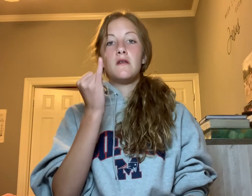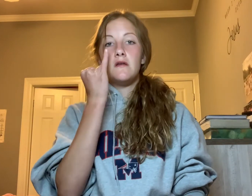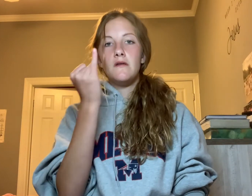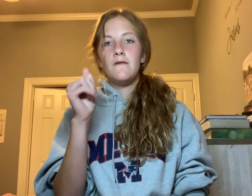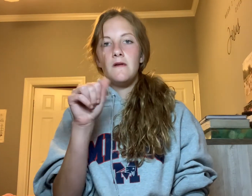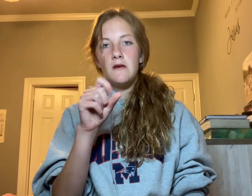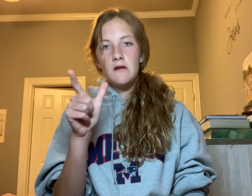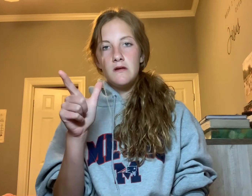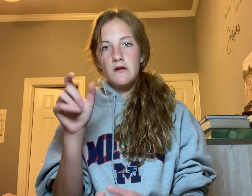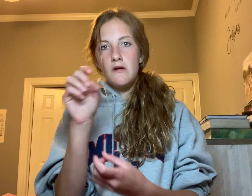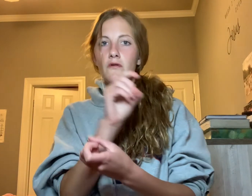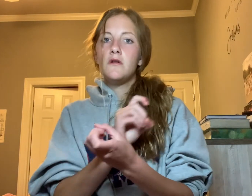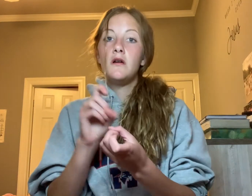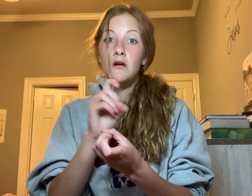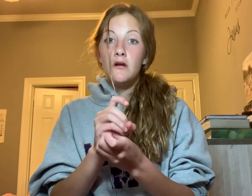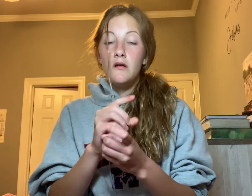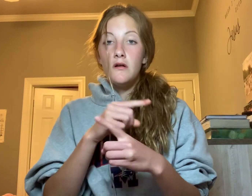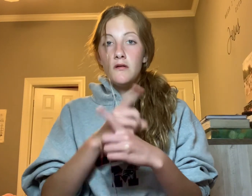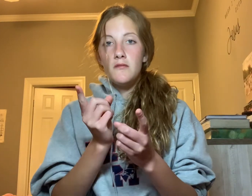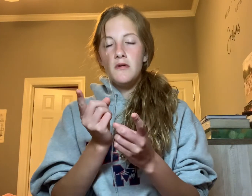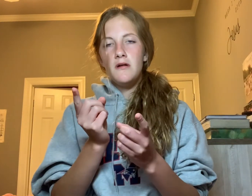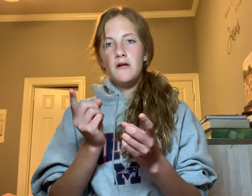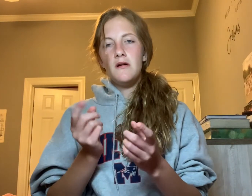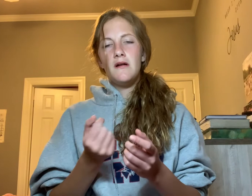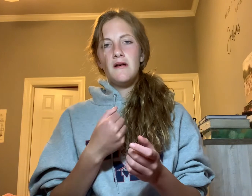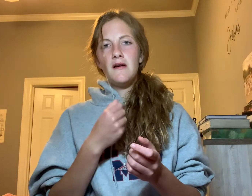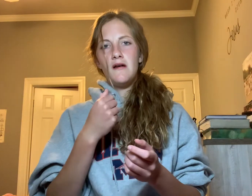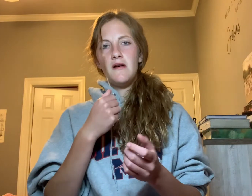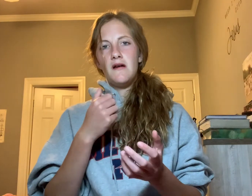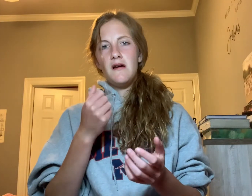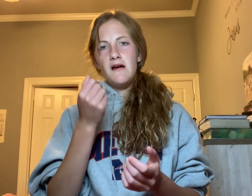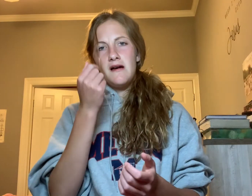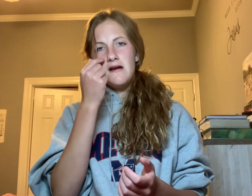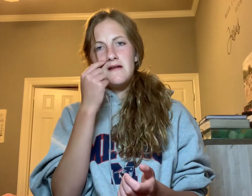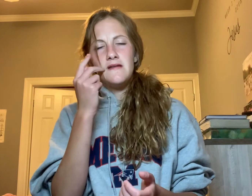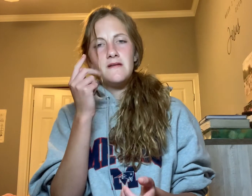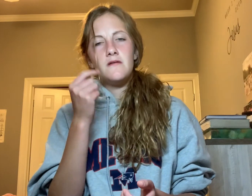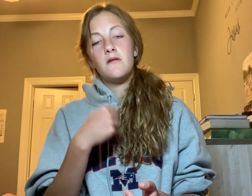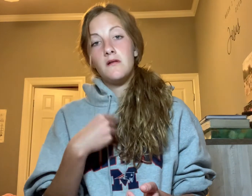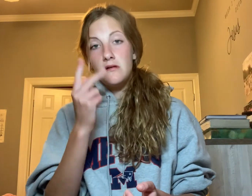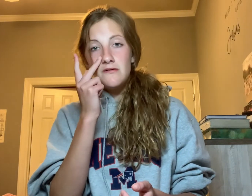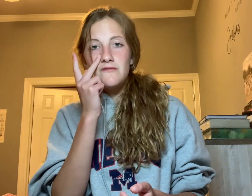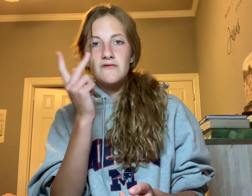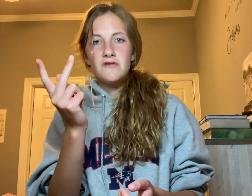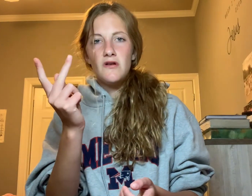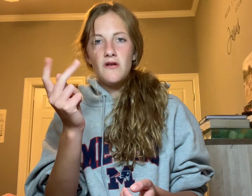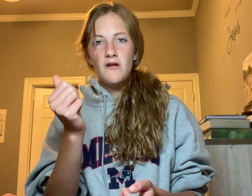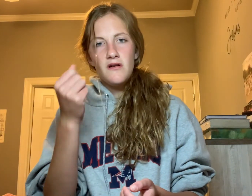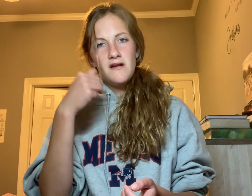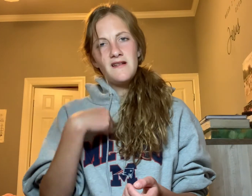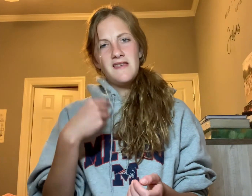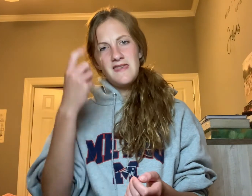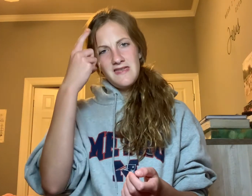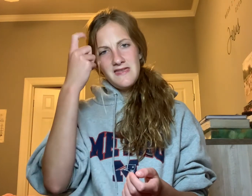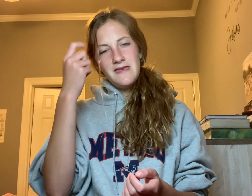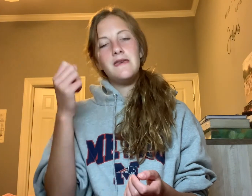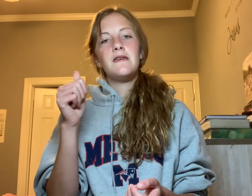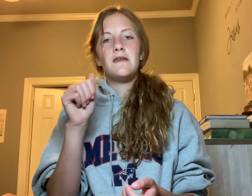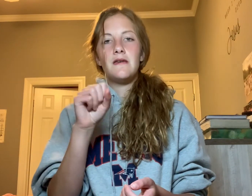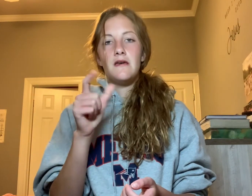if the ASL is completely accurate. But, from what I saw, and I think that